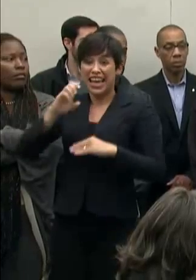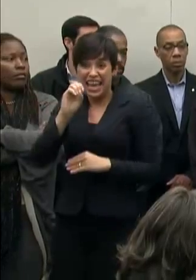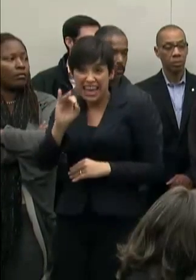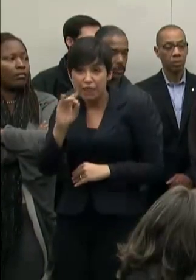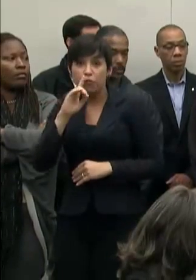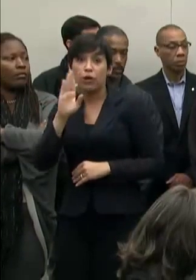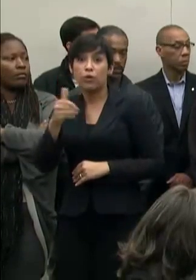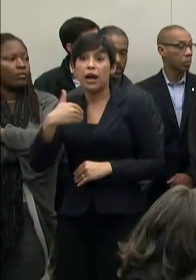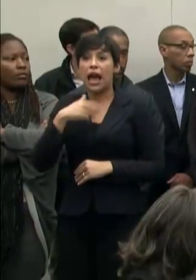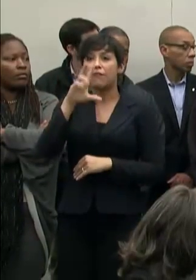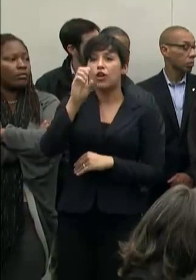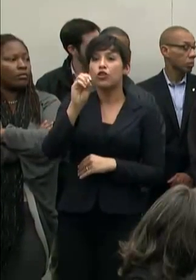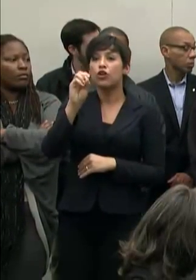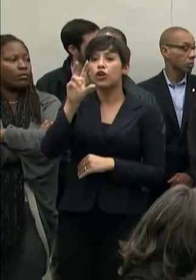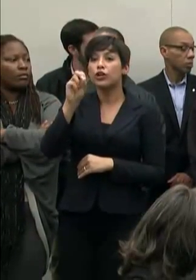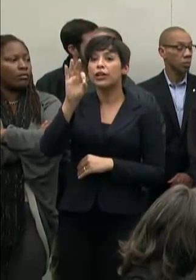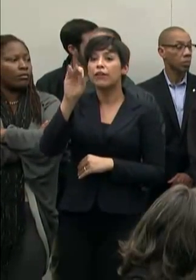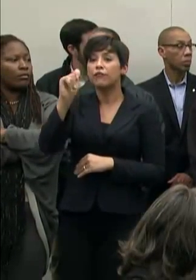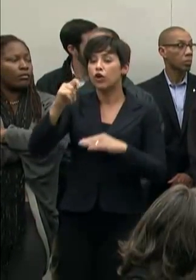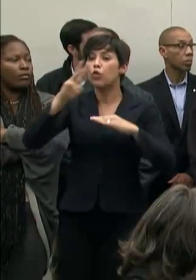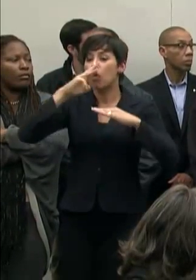30-foot